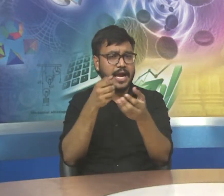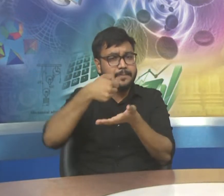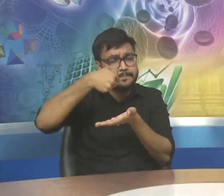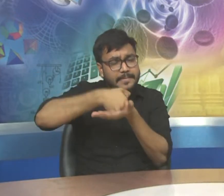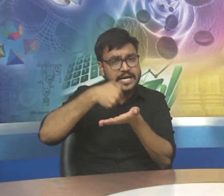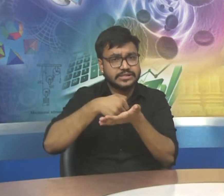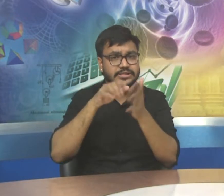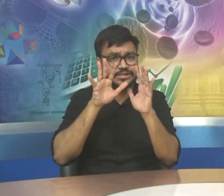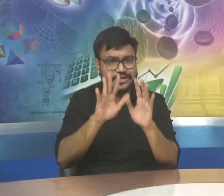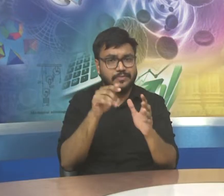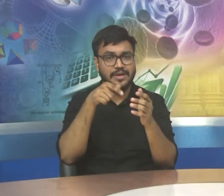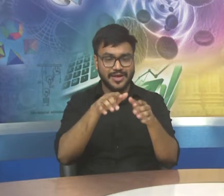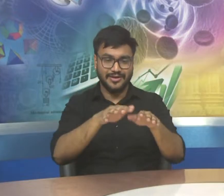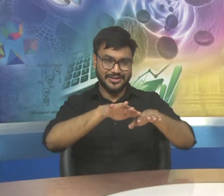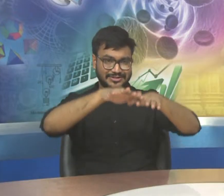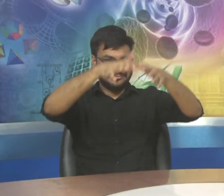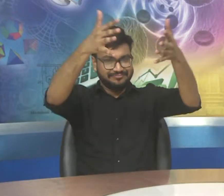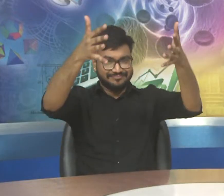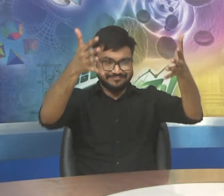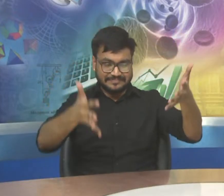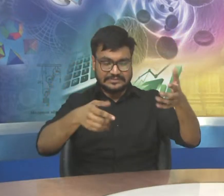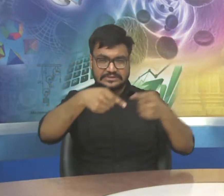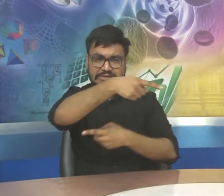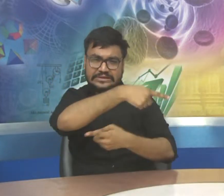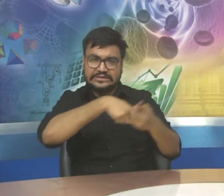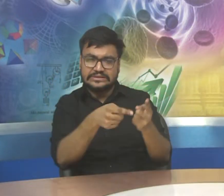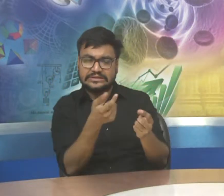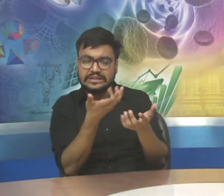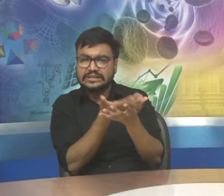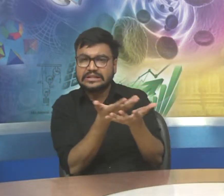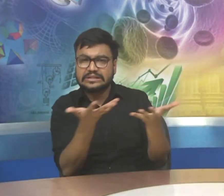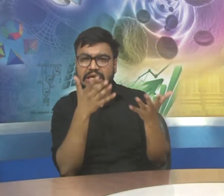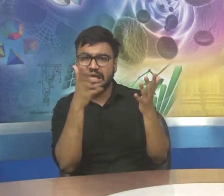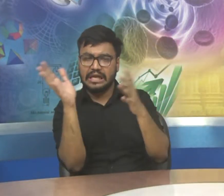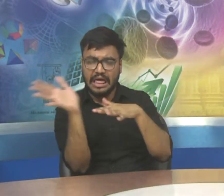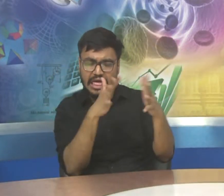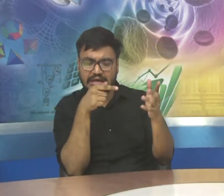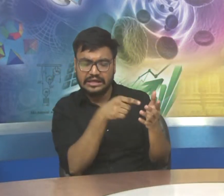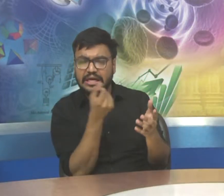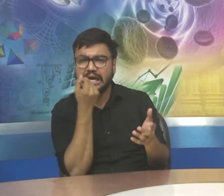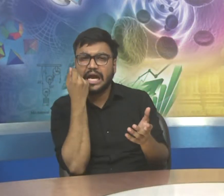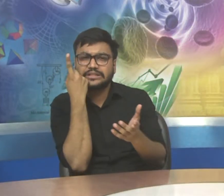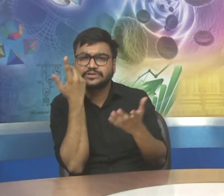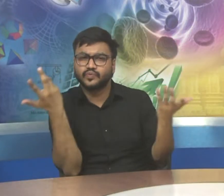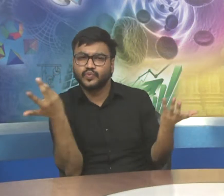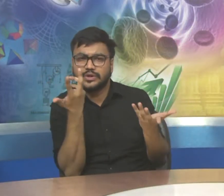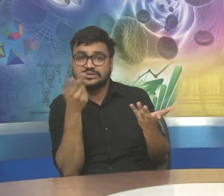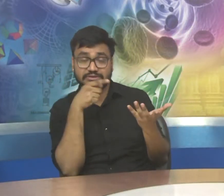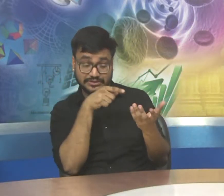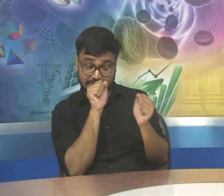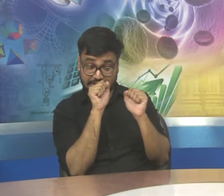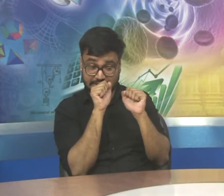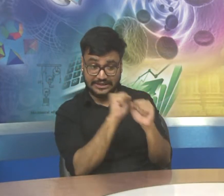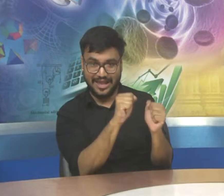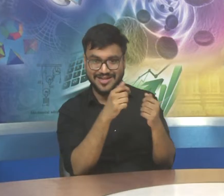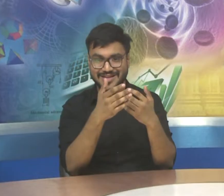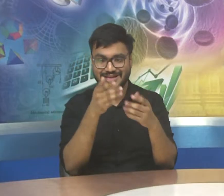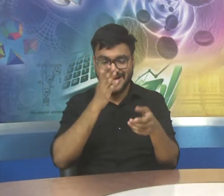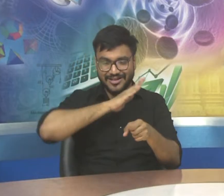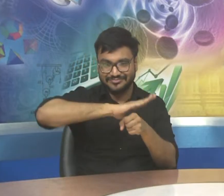Same as that activity, we can also conclude that now you can understand why air